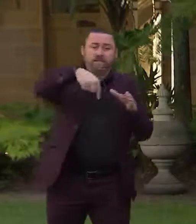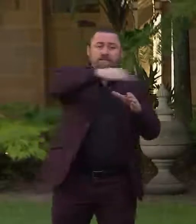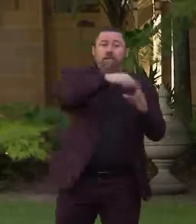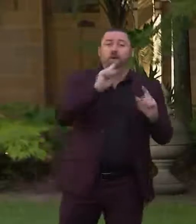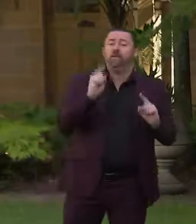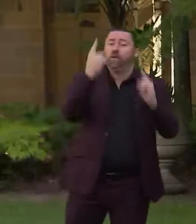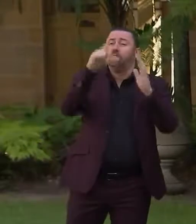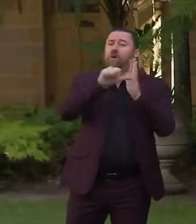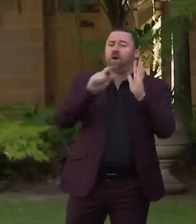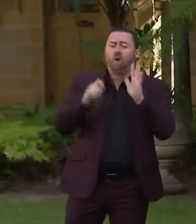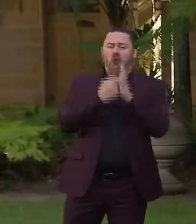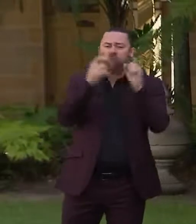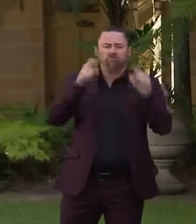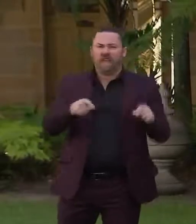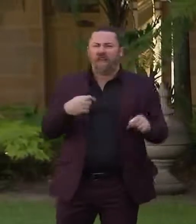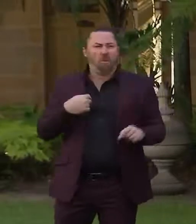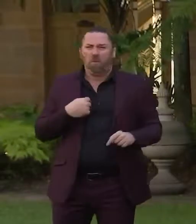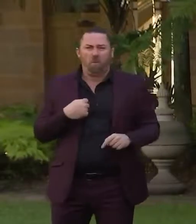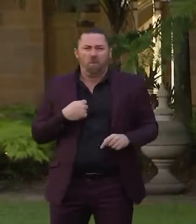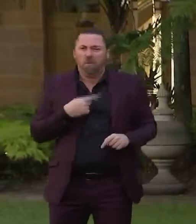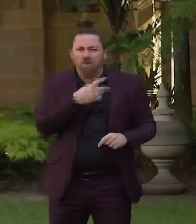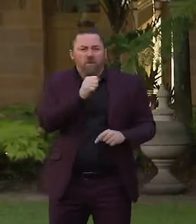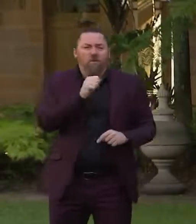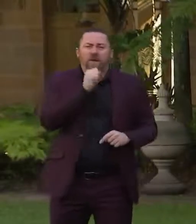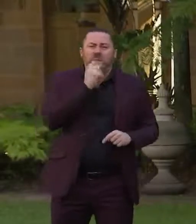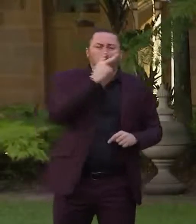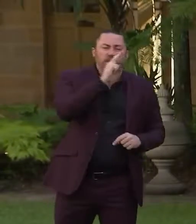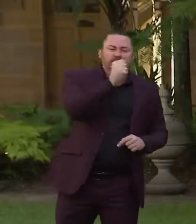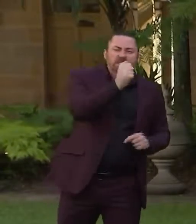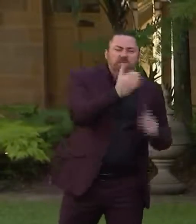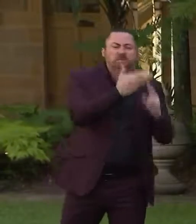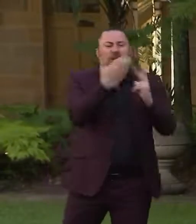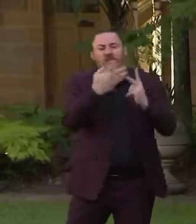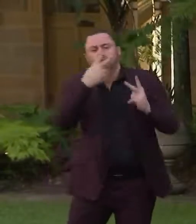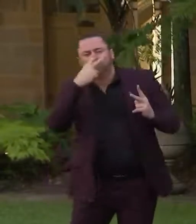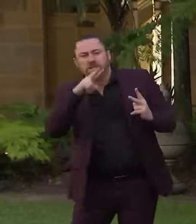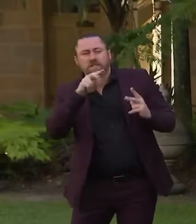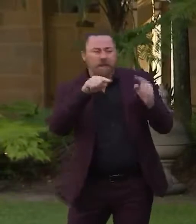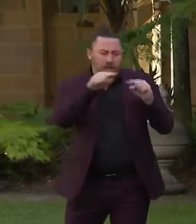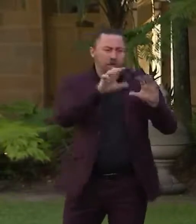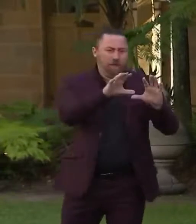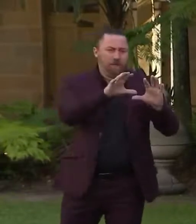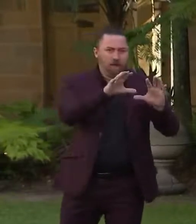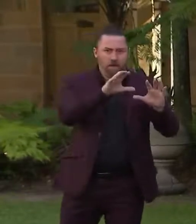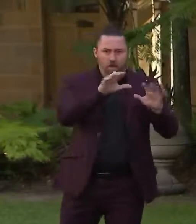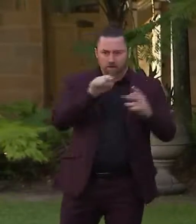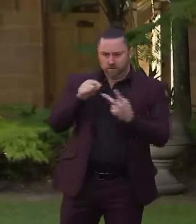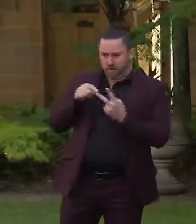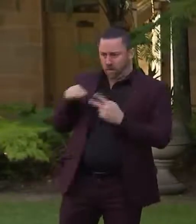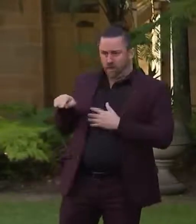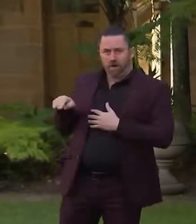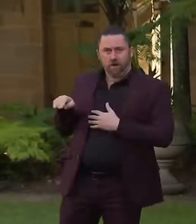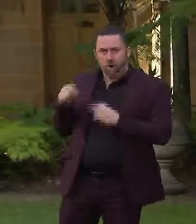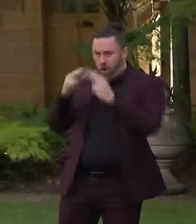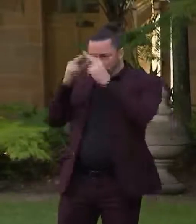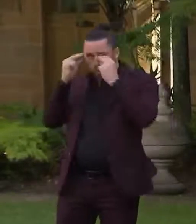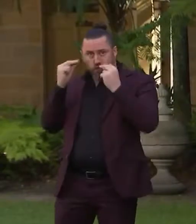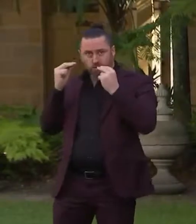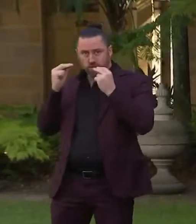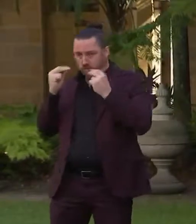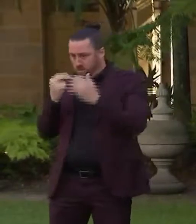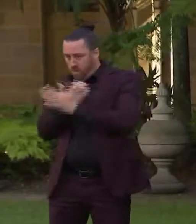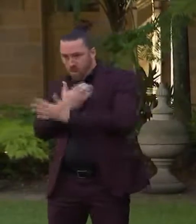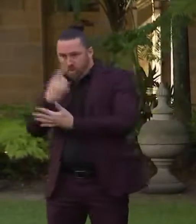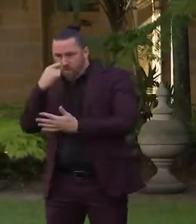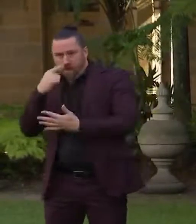didn't advise the Premier that we needed to lock down, but as soon as we had a second cluster, the numbers were just becoming too big